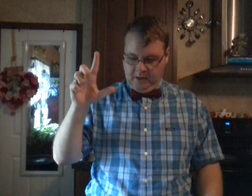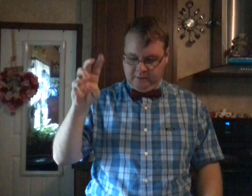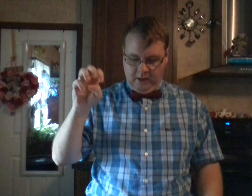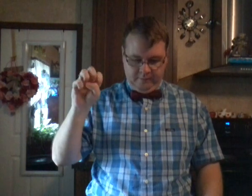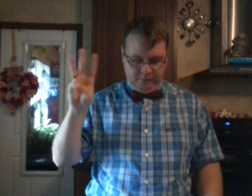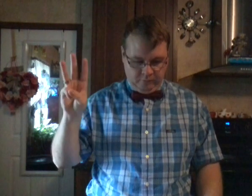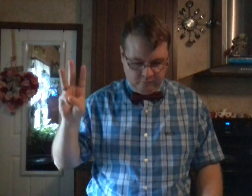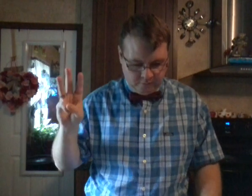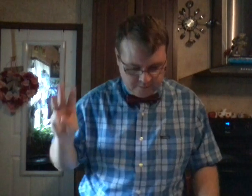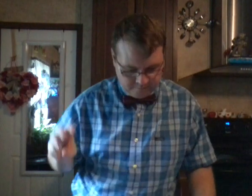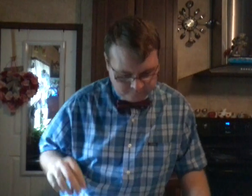Bartholomew.